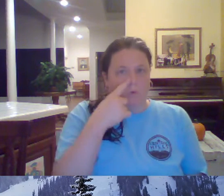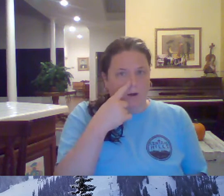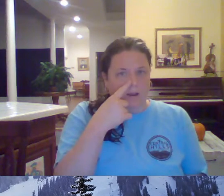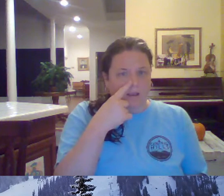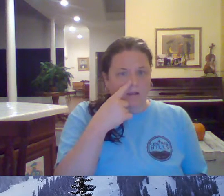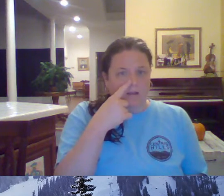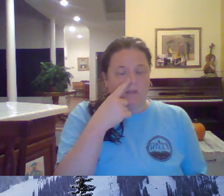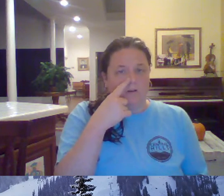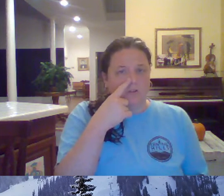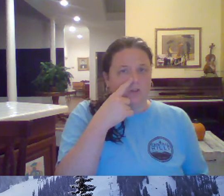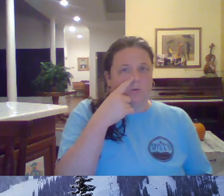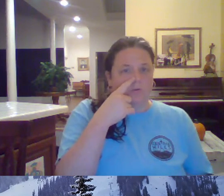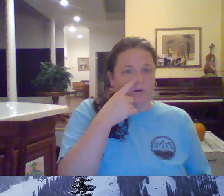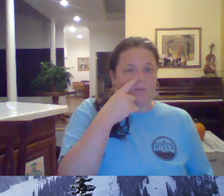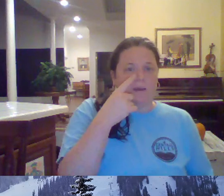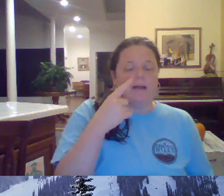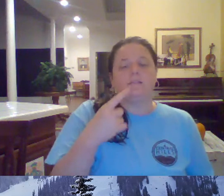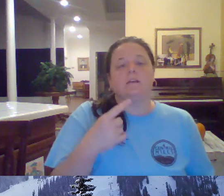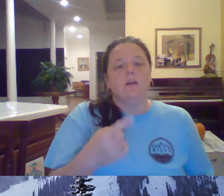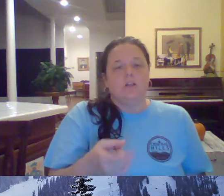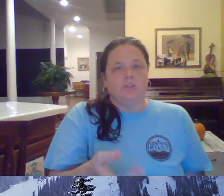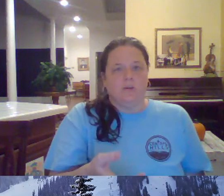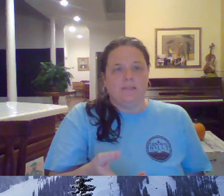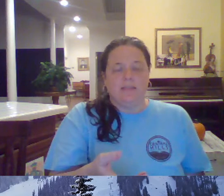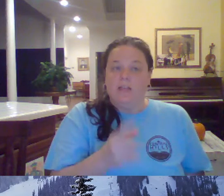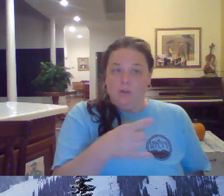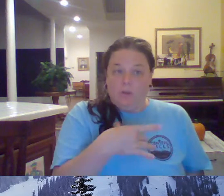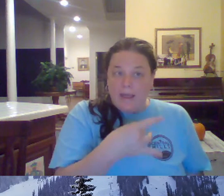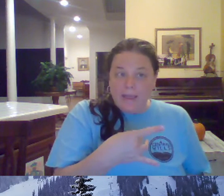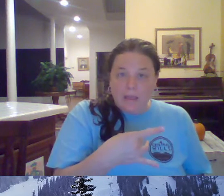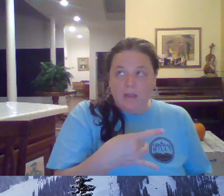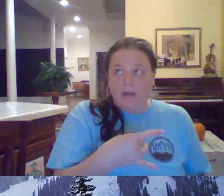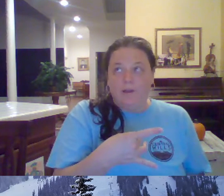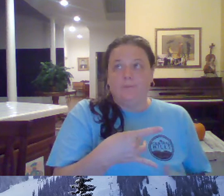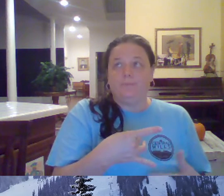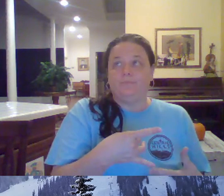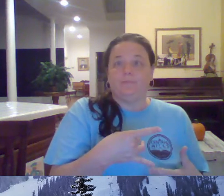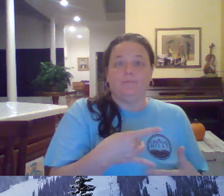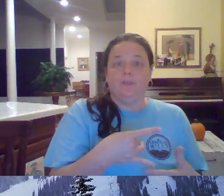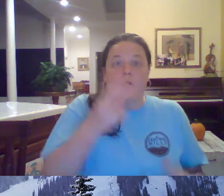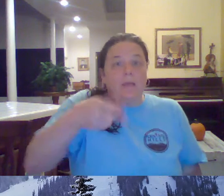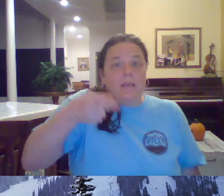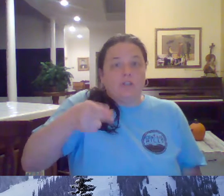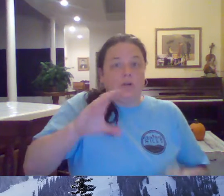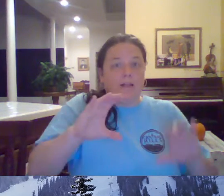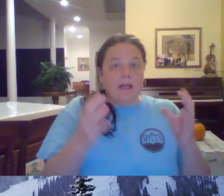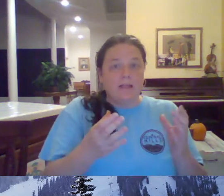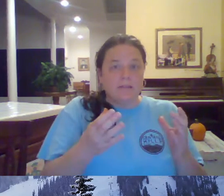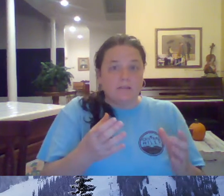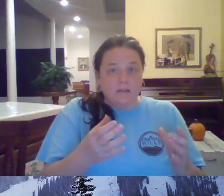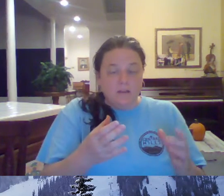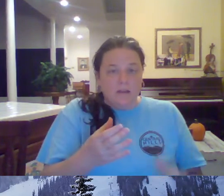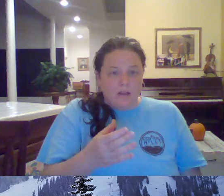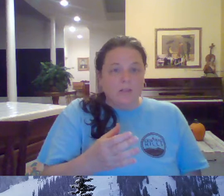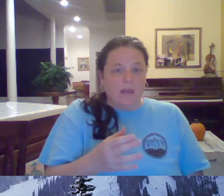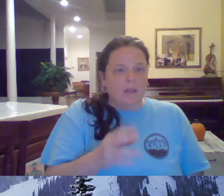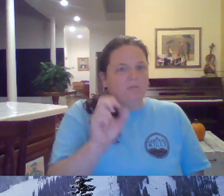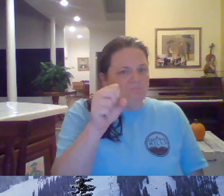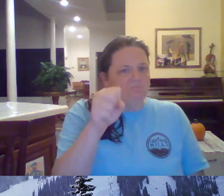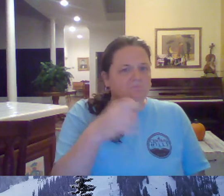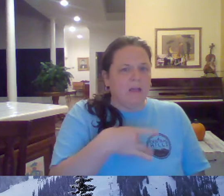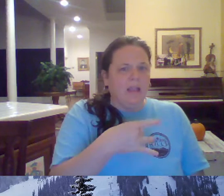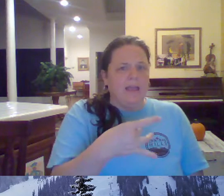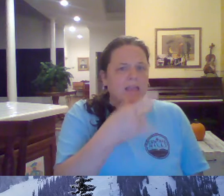or boring. And those are two that we've learned in the past. So you could say, do you like, history class?